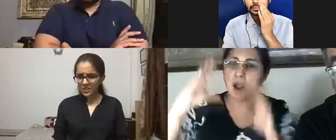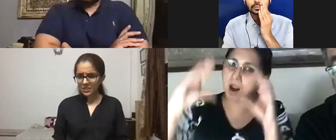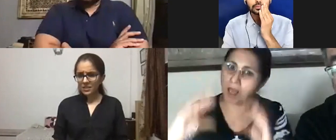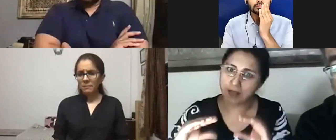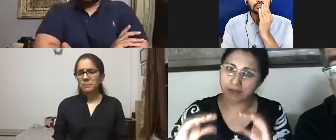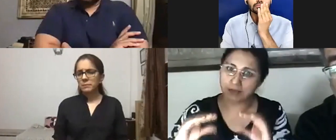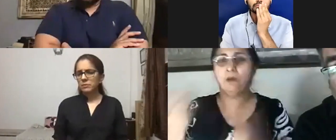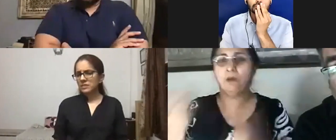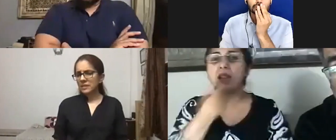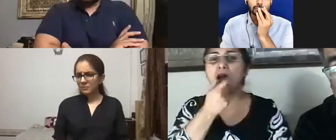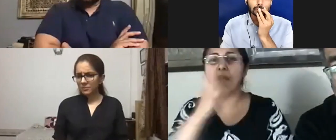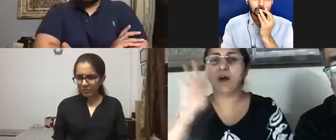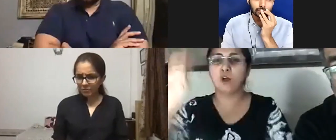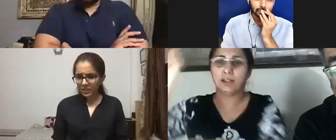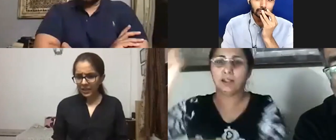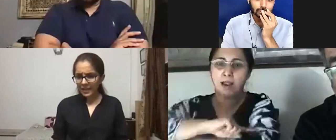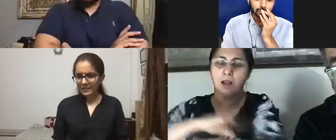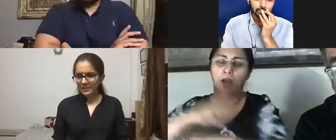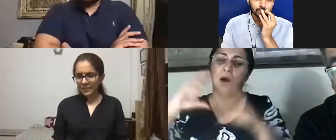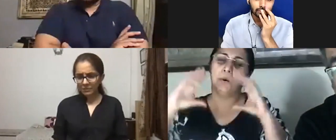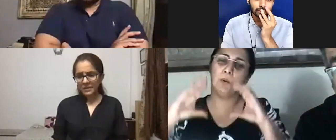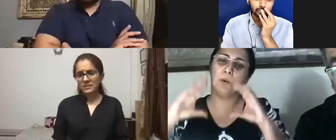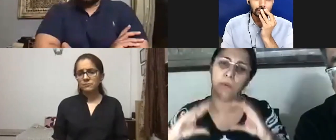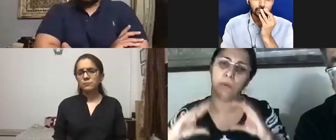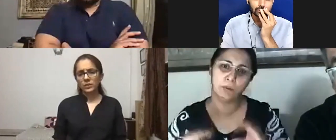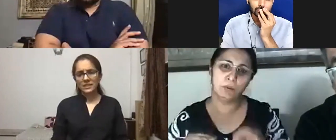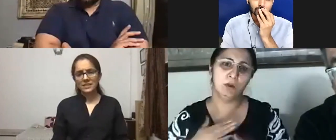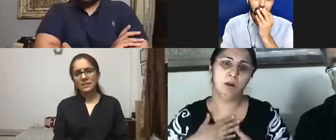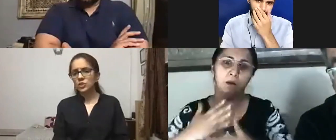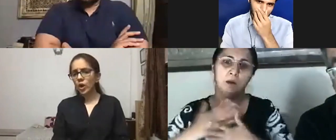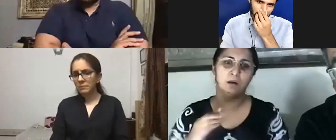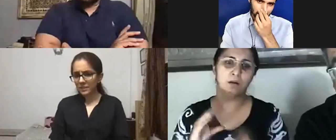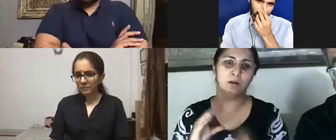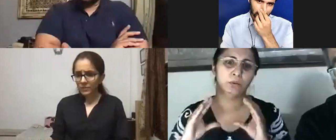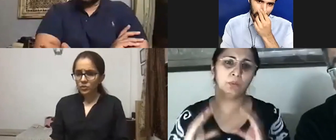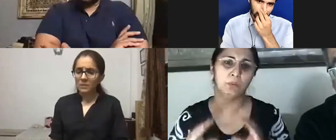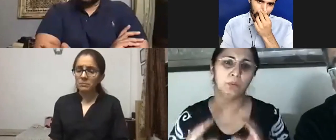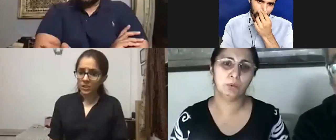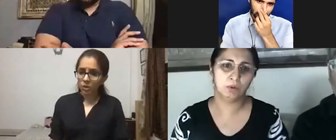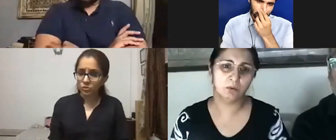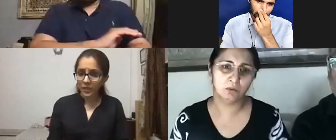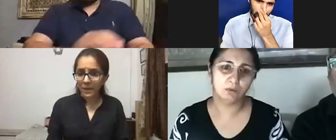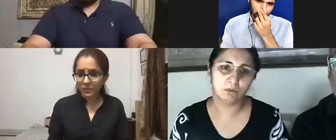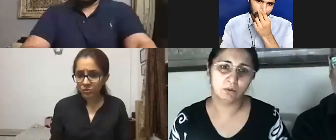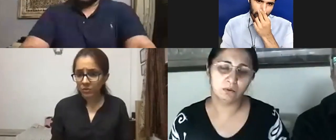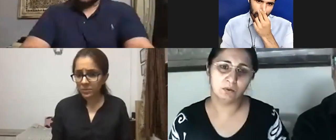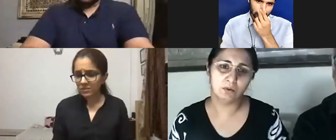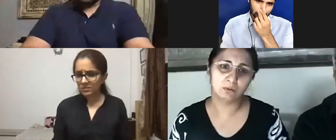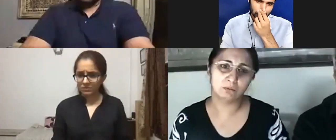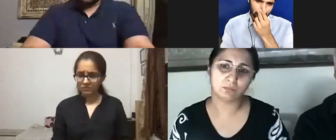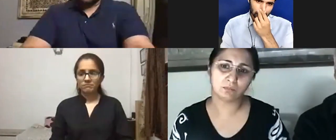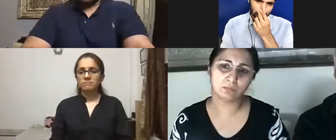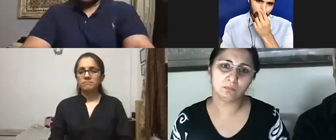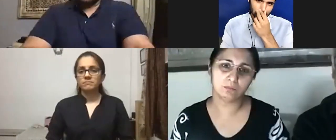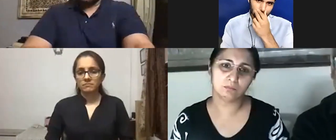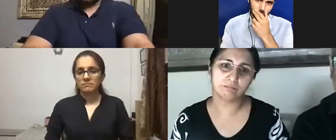injections. My BP was 95, and they gave me medicine for 4 days, and then it got better. So my breathing also came back to normal.